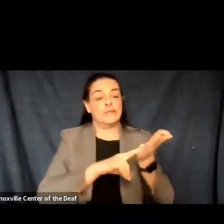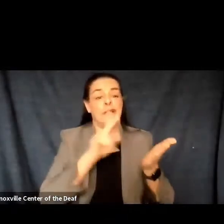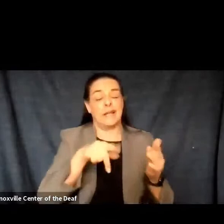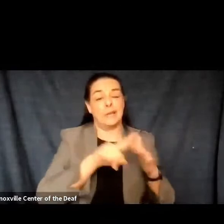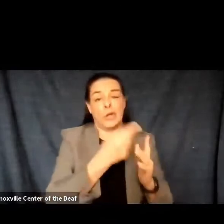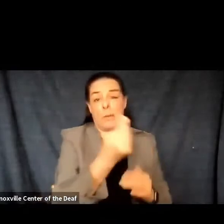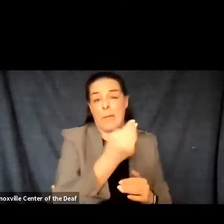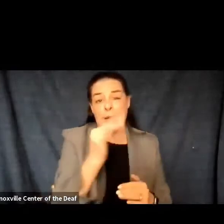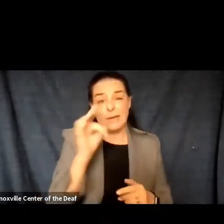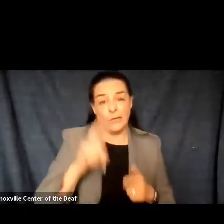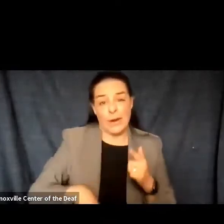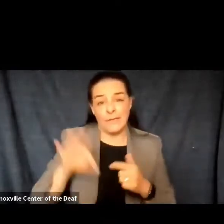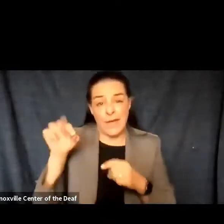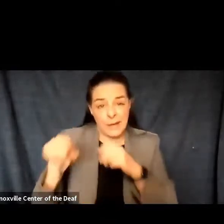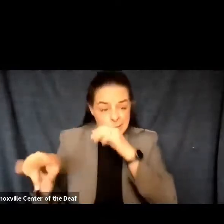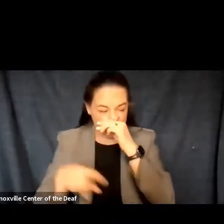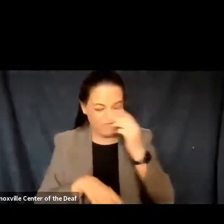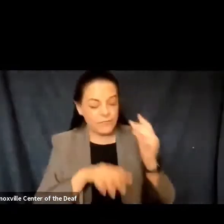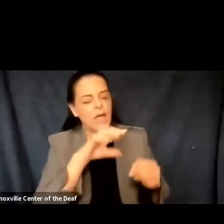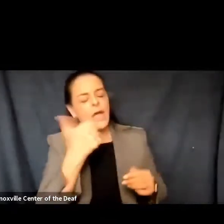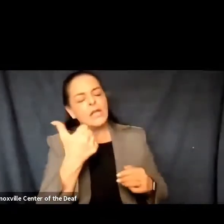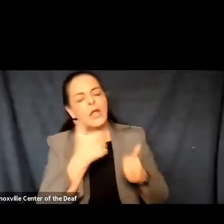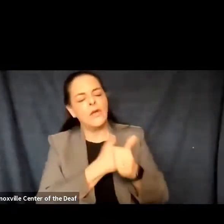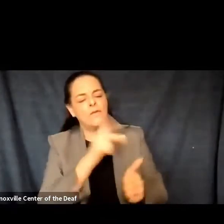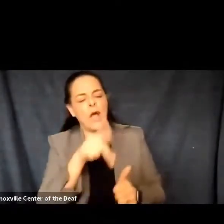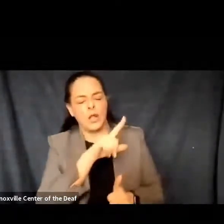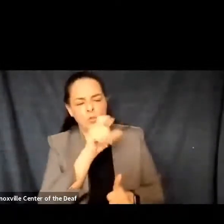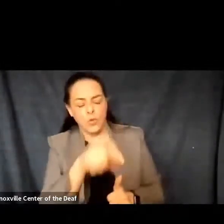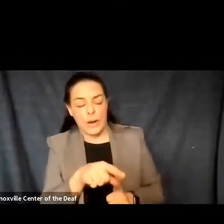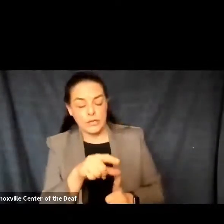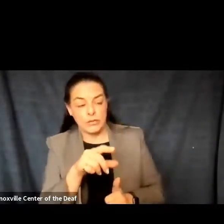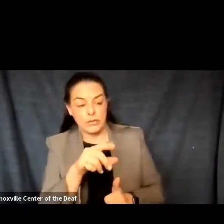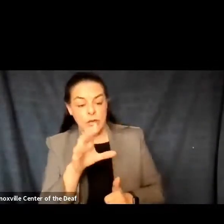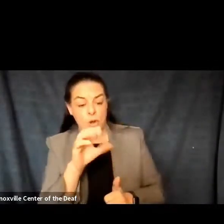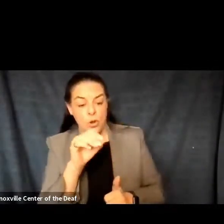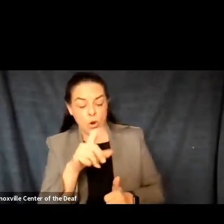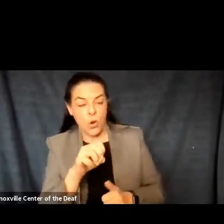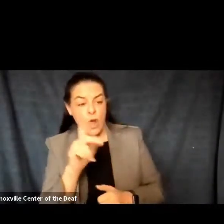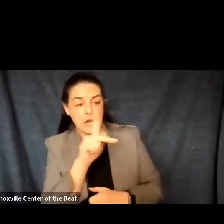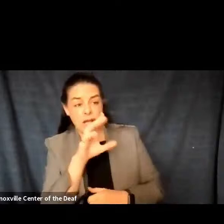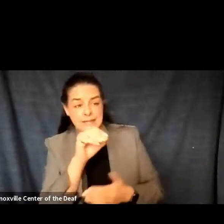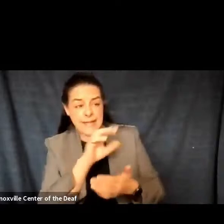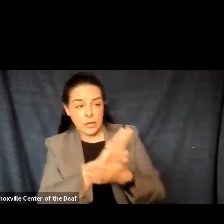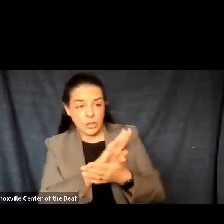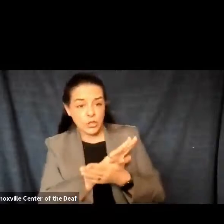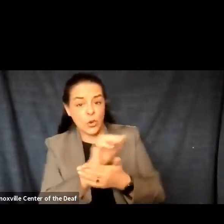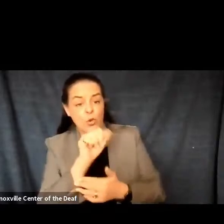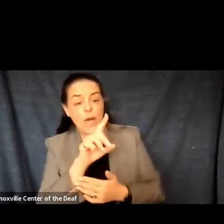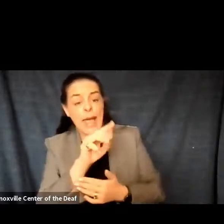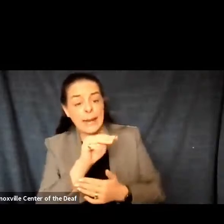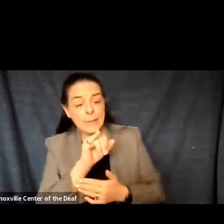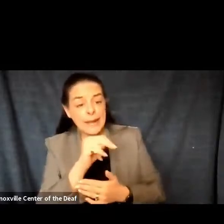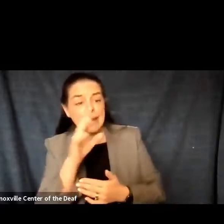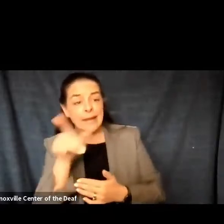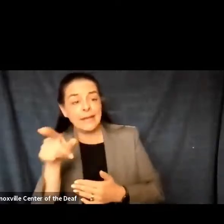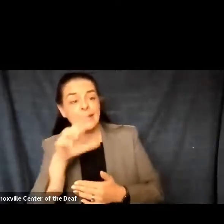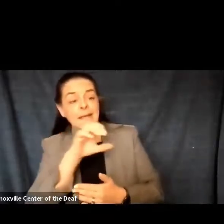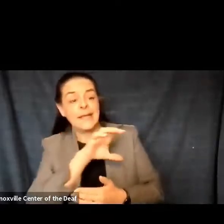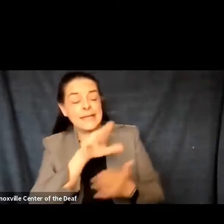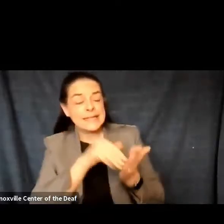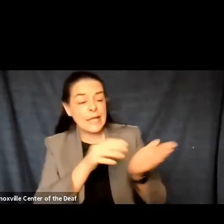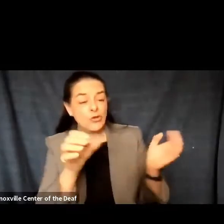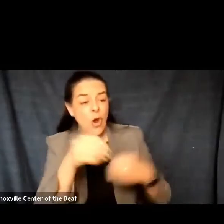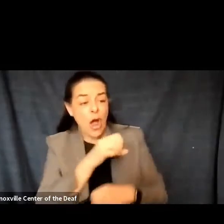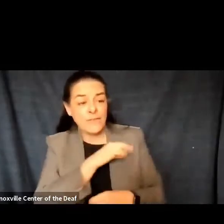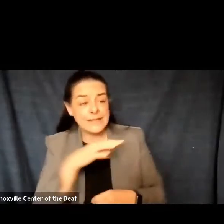a follow-up that Cole had was asking, do Knox County schools, county level administrators / central office staff who do not typically